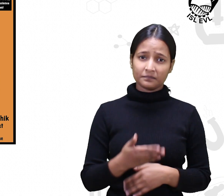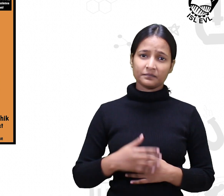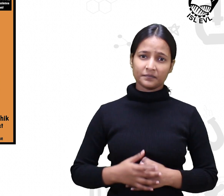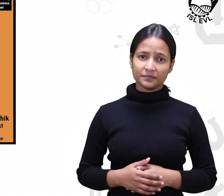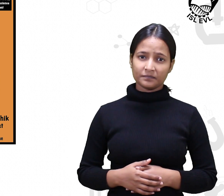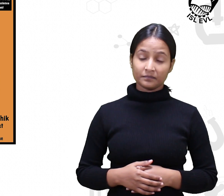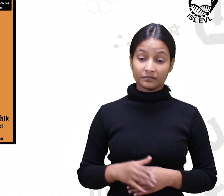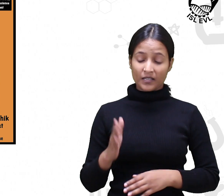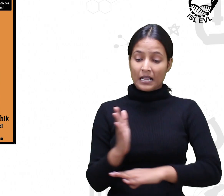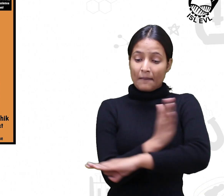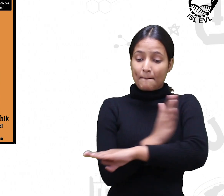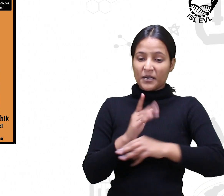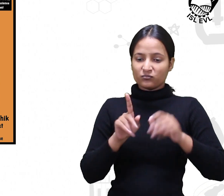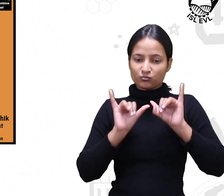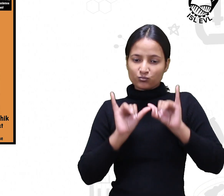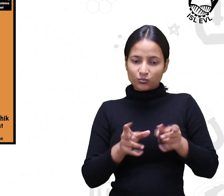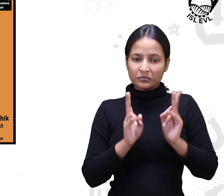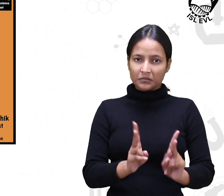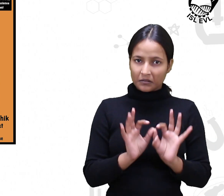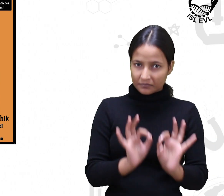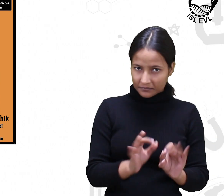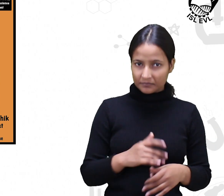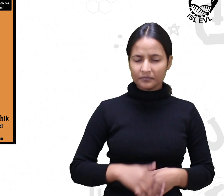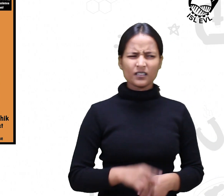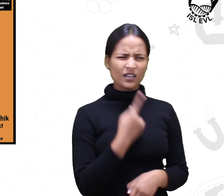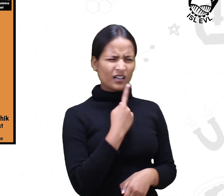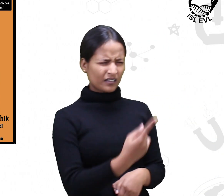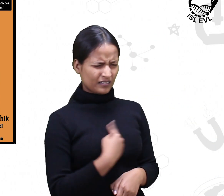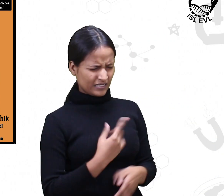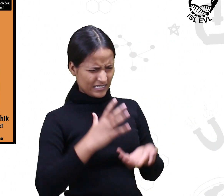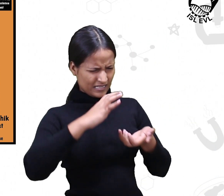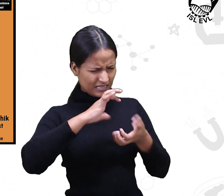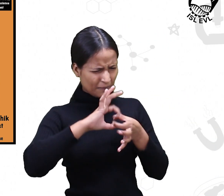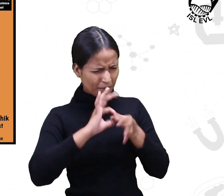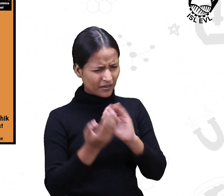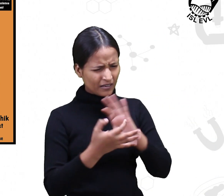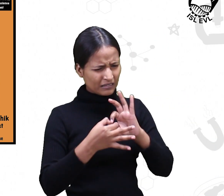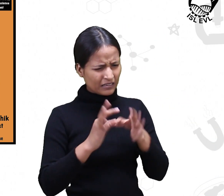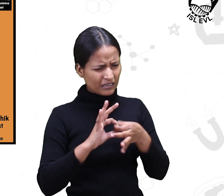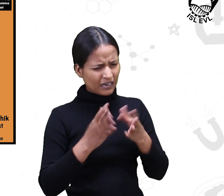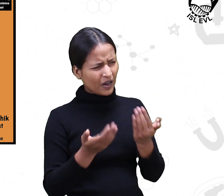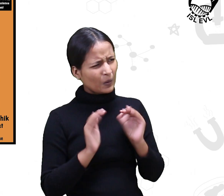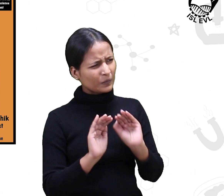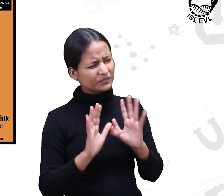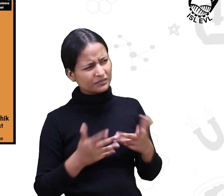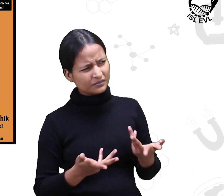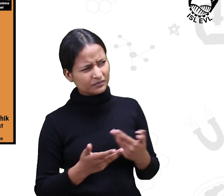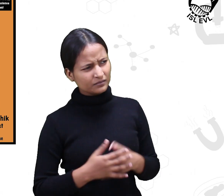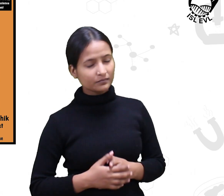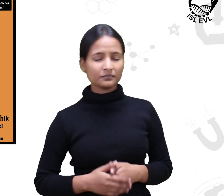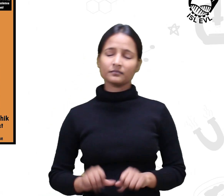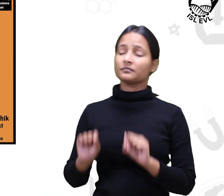teeth environment live in them. And you said they were in symbiosis with each other, right?